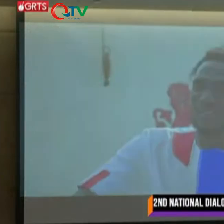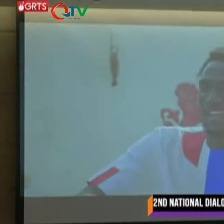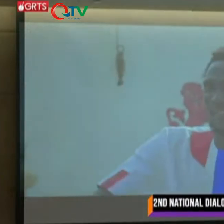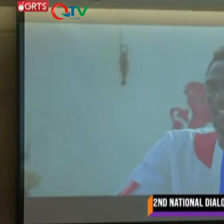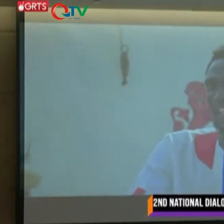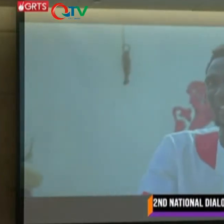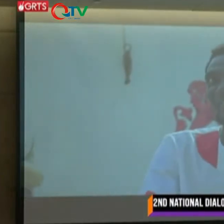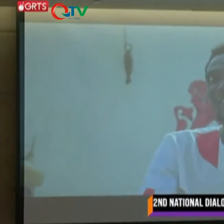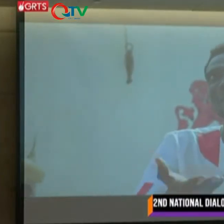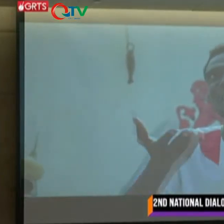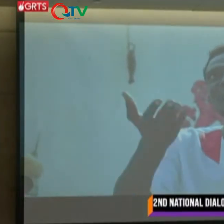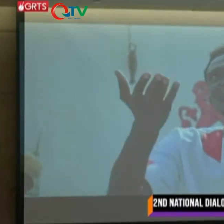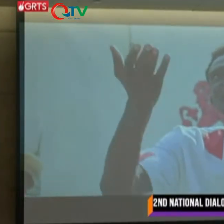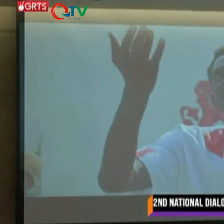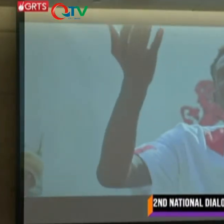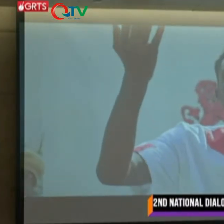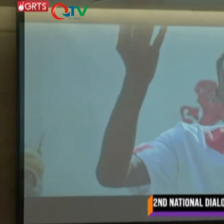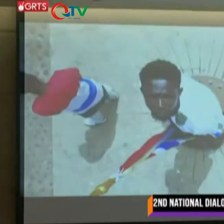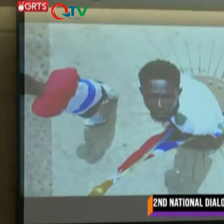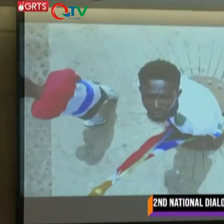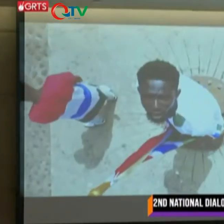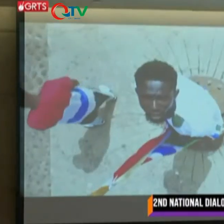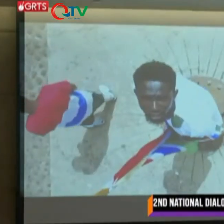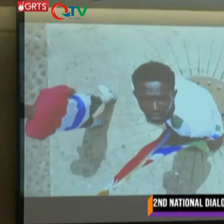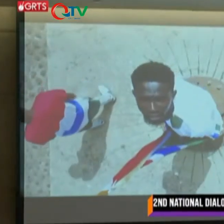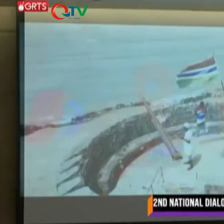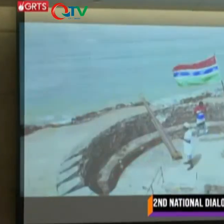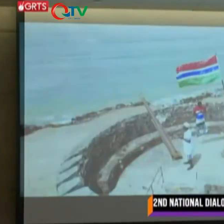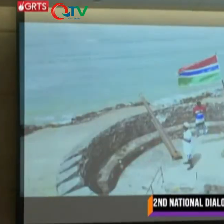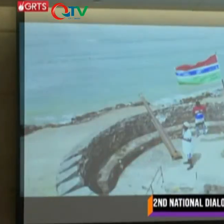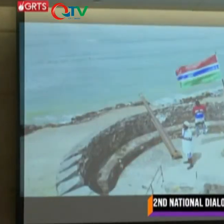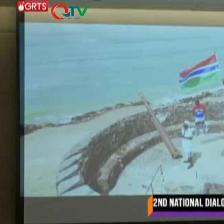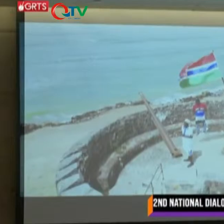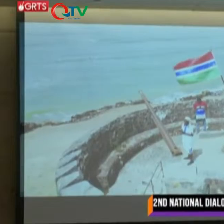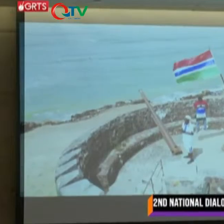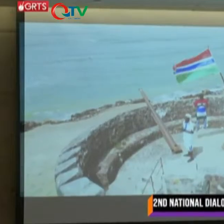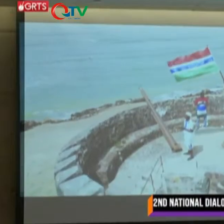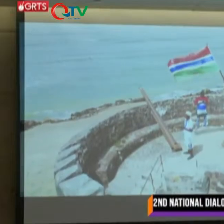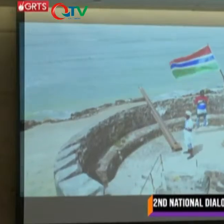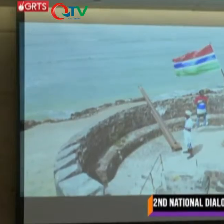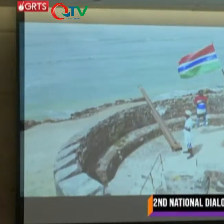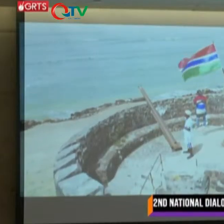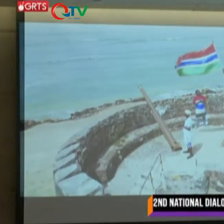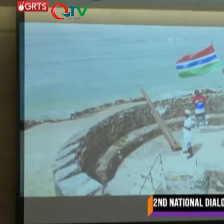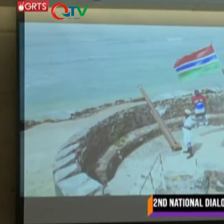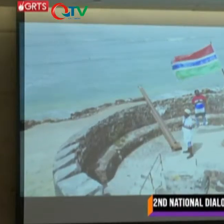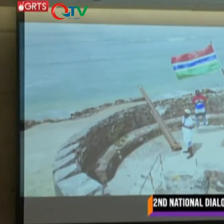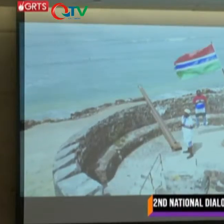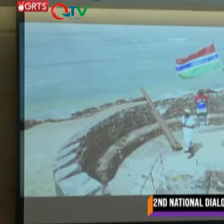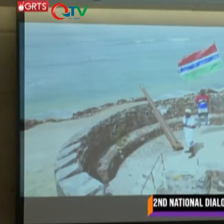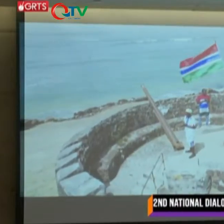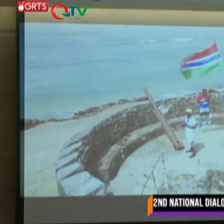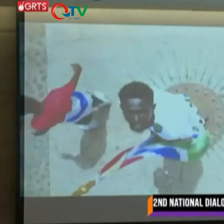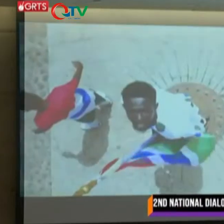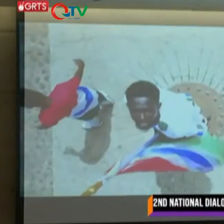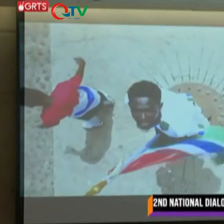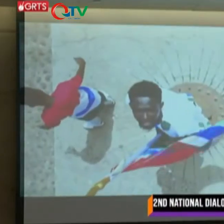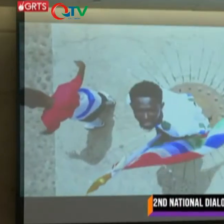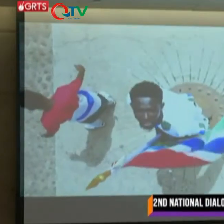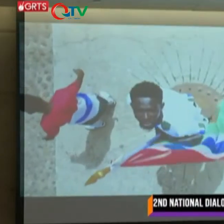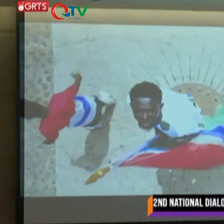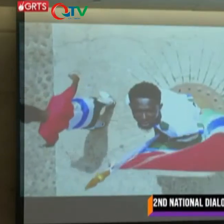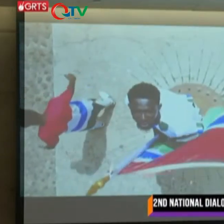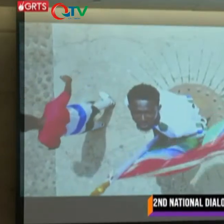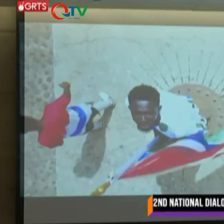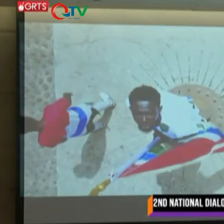1965, baby, moving back. February 18, a day for a good soul. Democracy in has